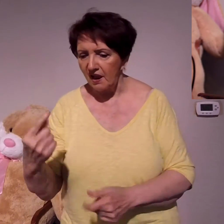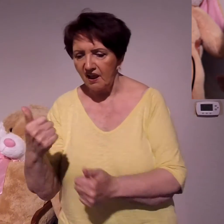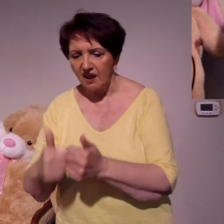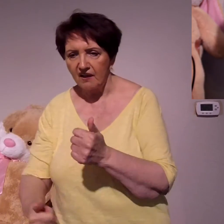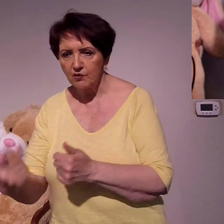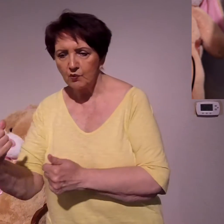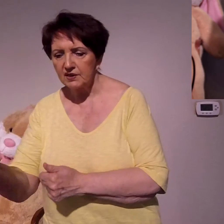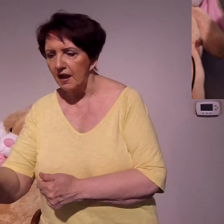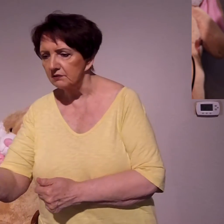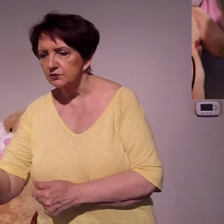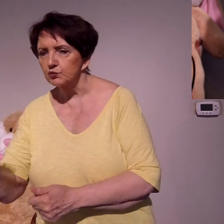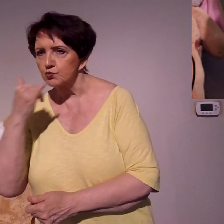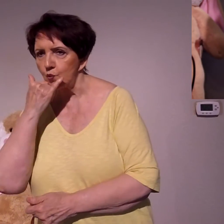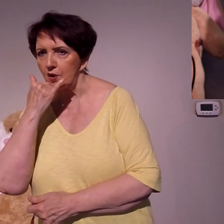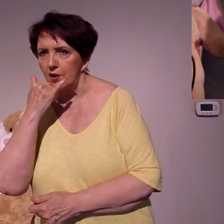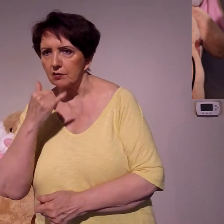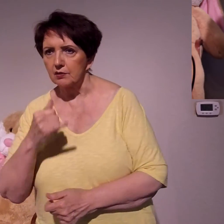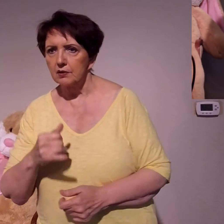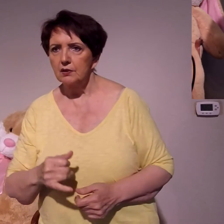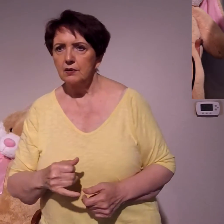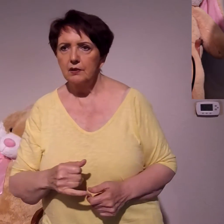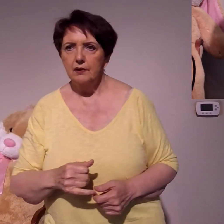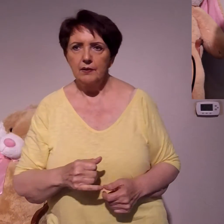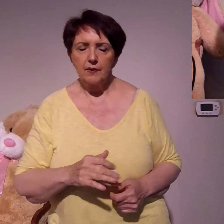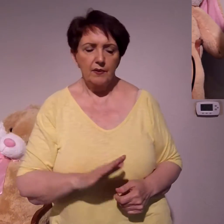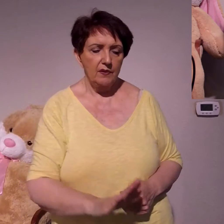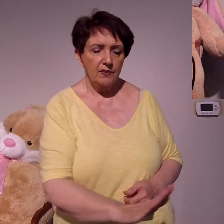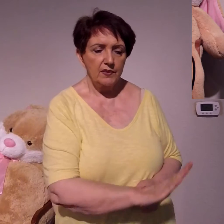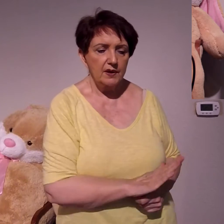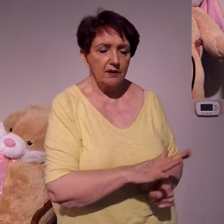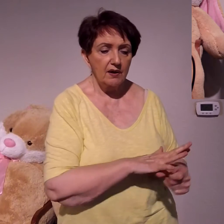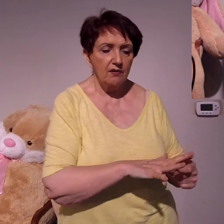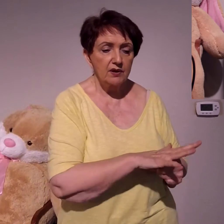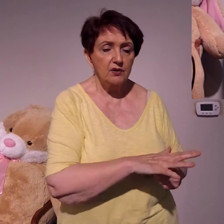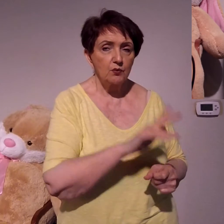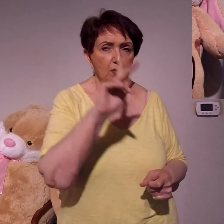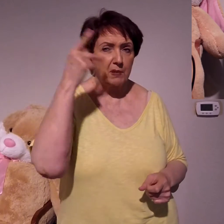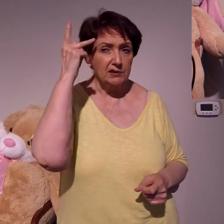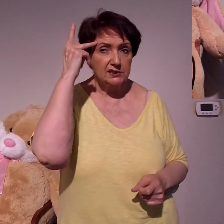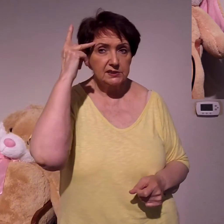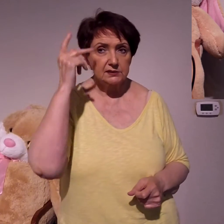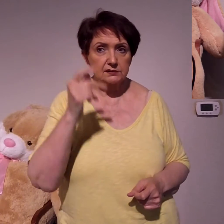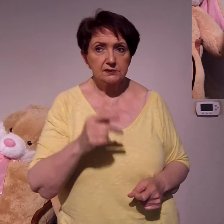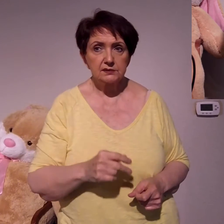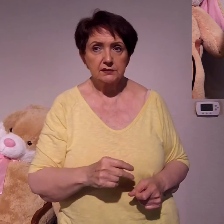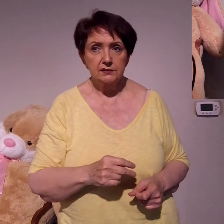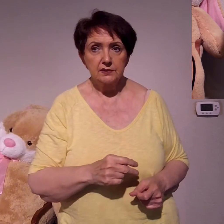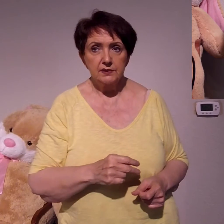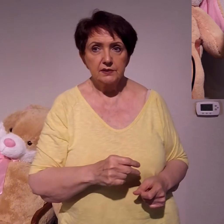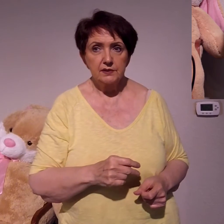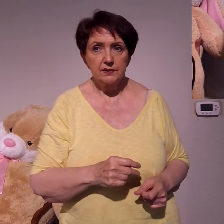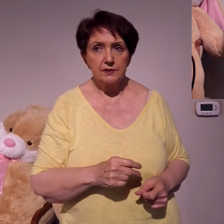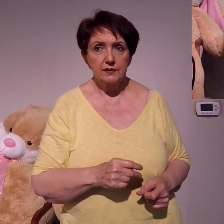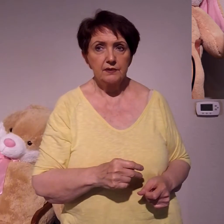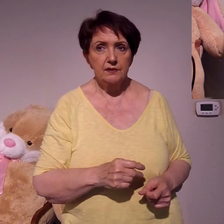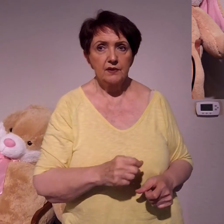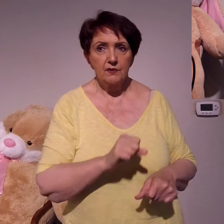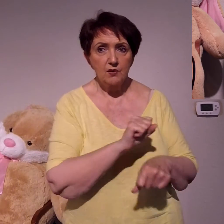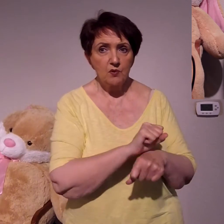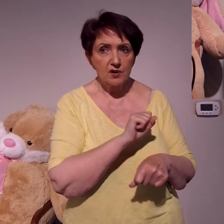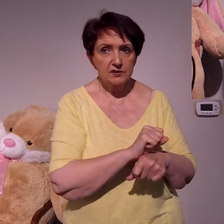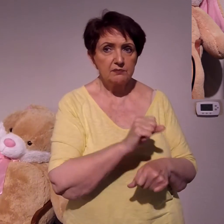Hi, everybody. I'm Connie. And I grew up in a very polarized family, meaning my mom and dad